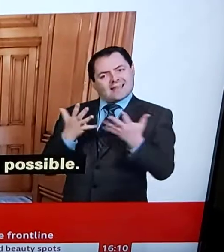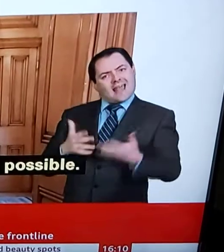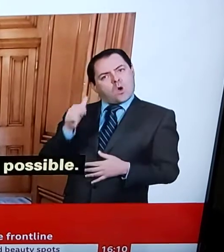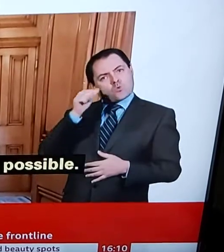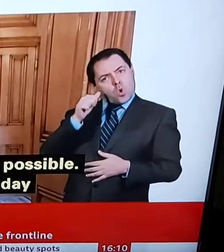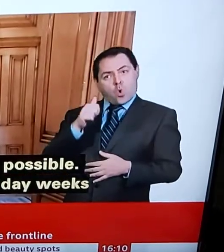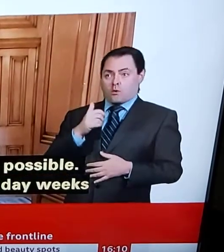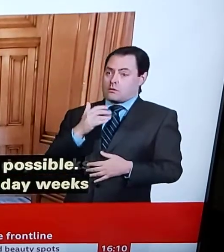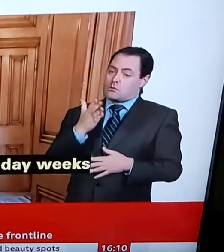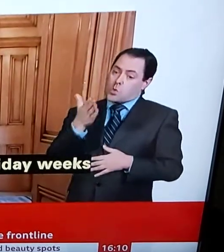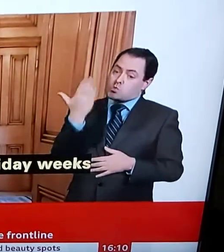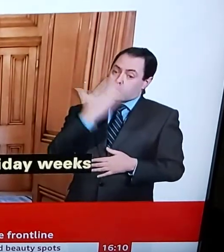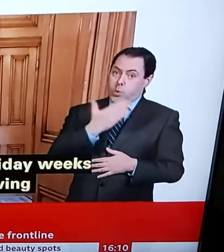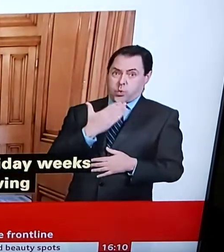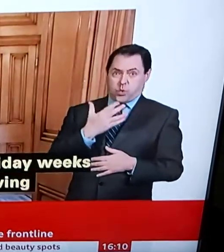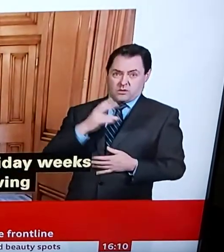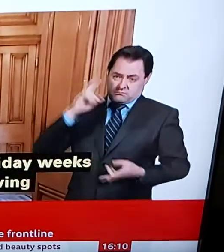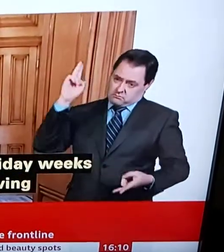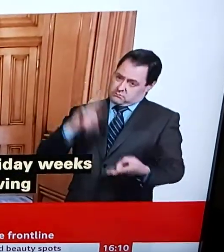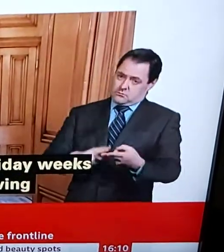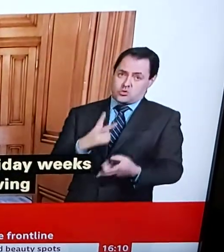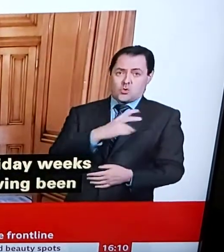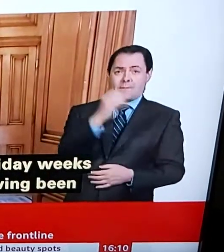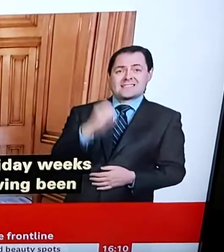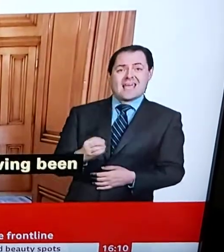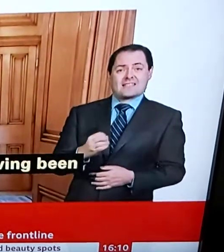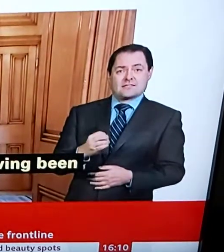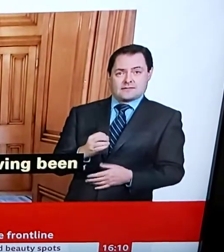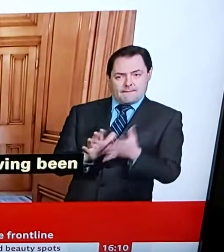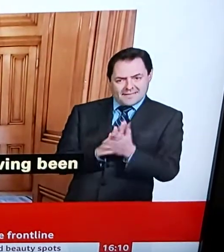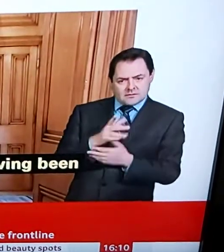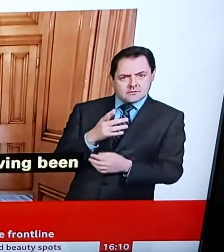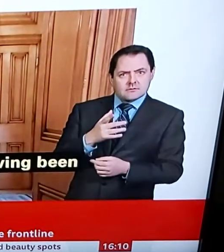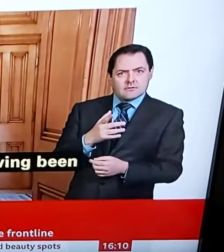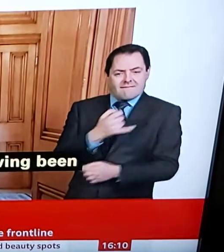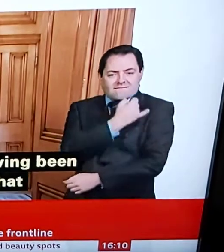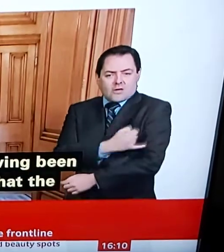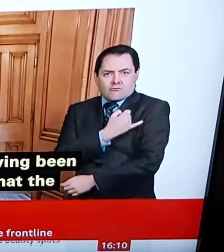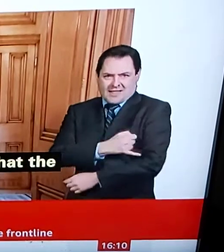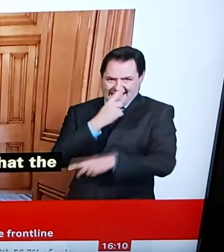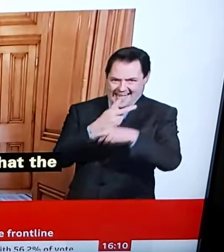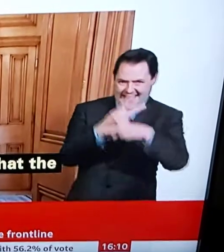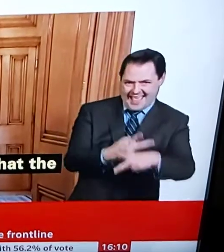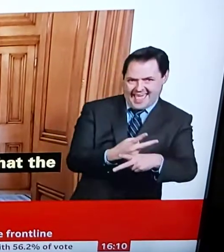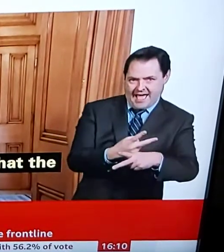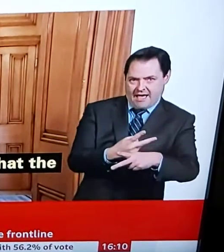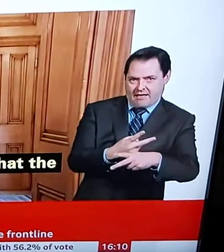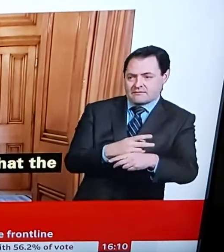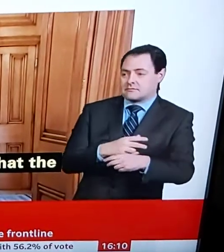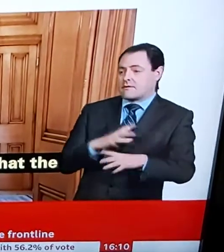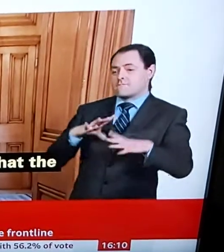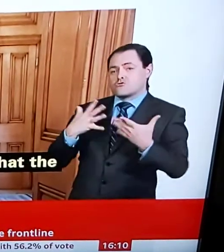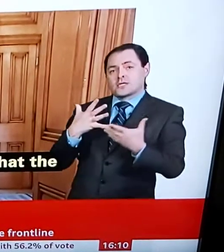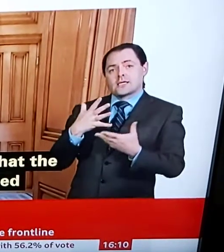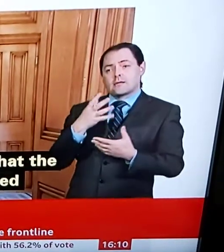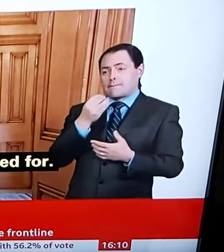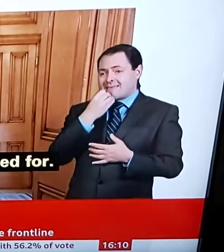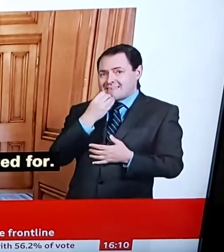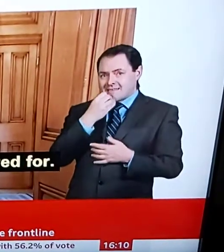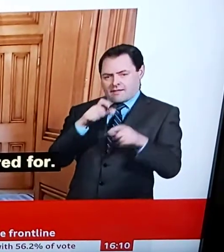2%, ensuring that the most vulnerable can be cared for. For children eligible for free school meals, vouchers